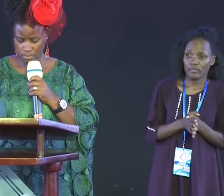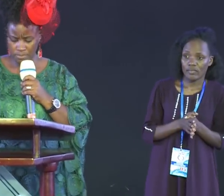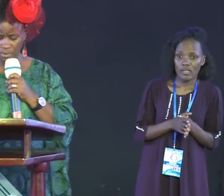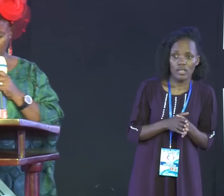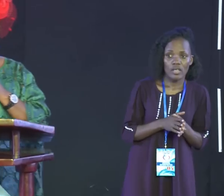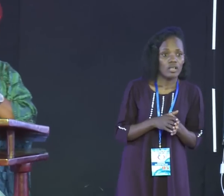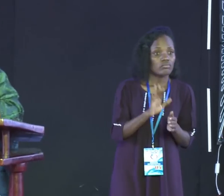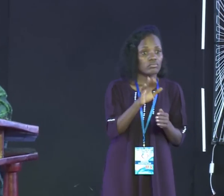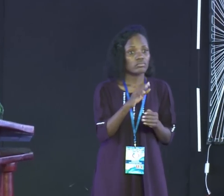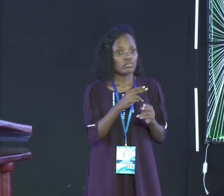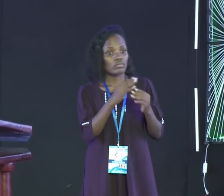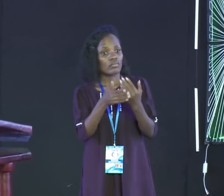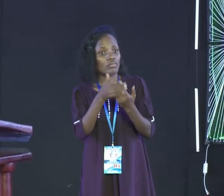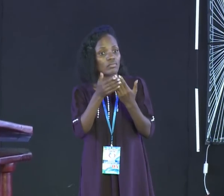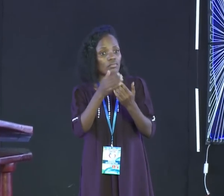Take care of your property.